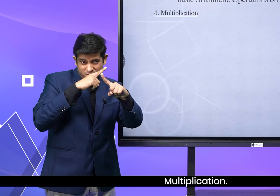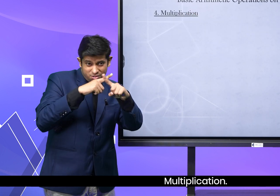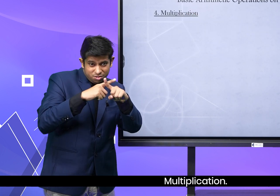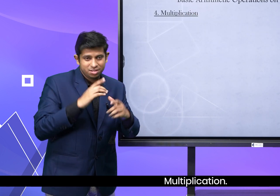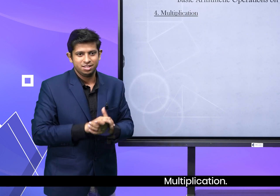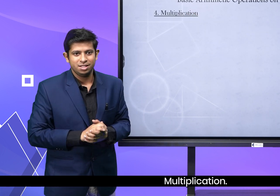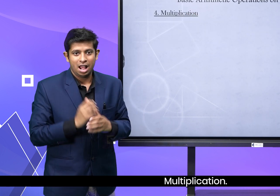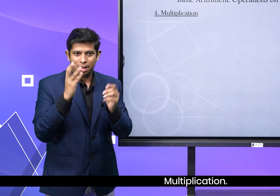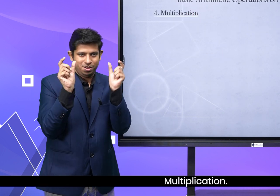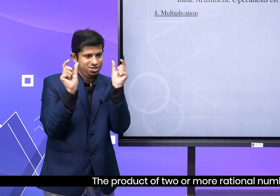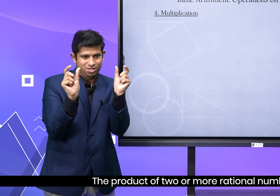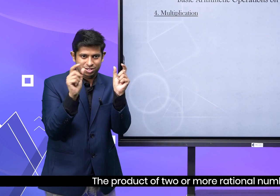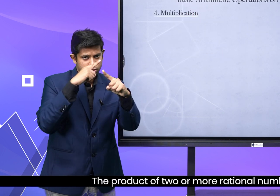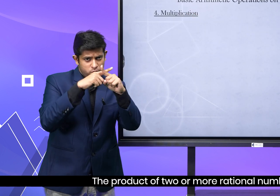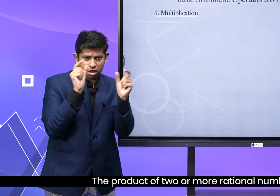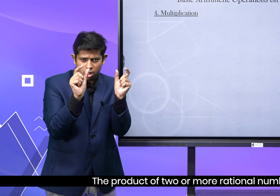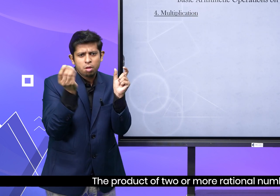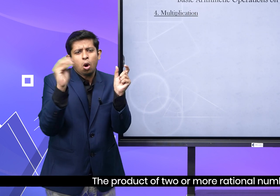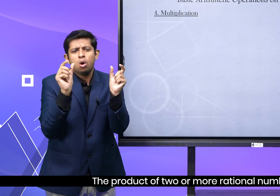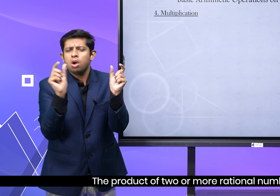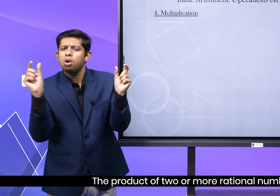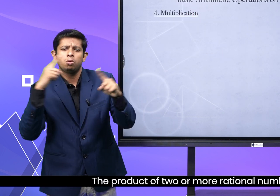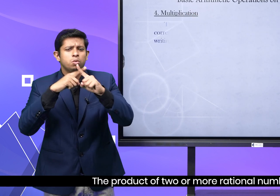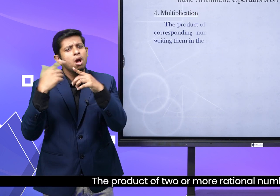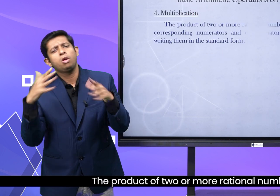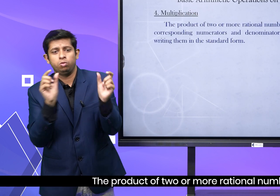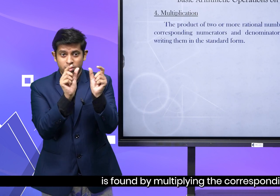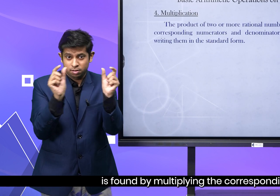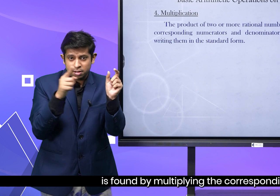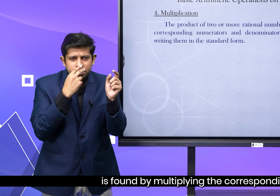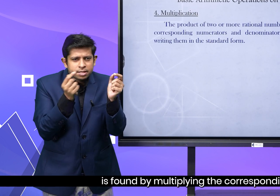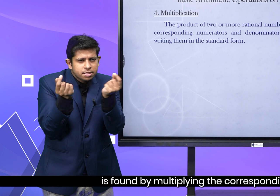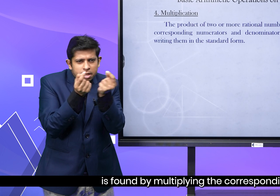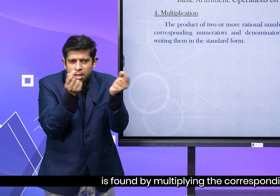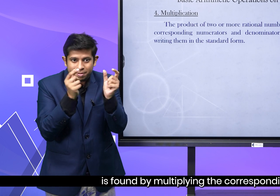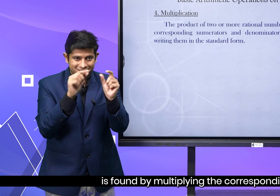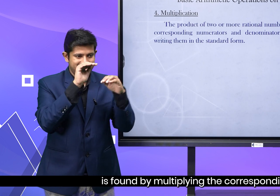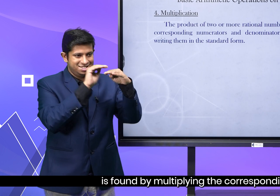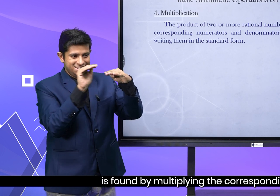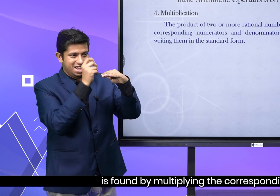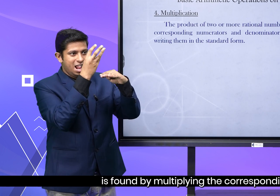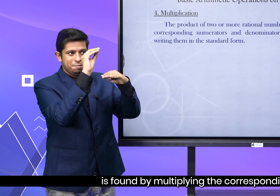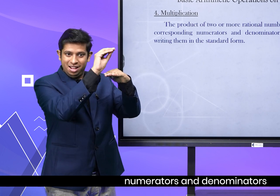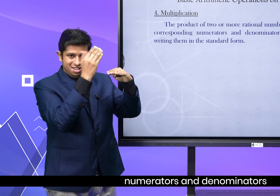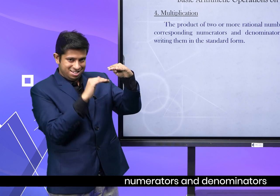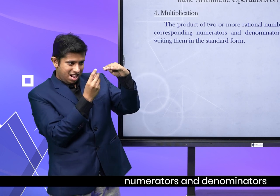Multiplication. The product of two or more rational numbers is found by multiplying the corresponding numerators